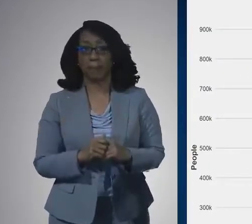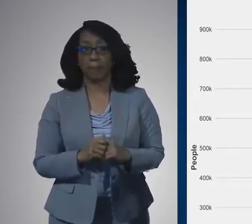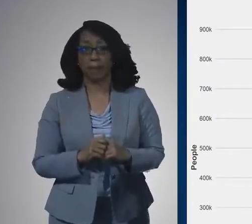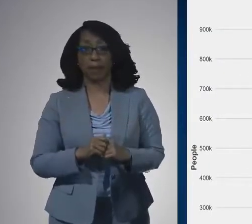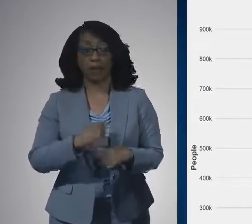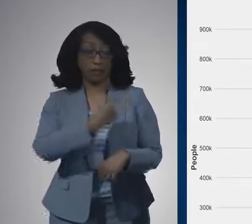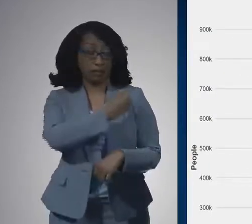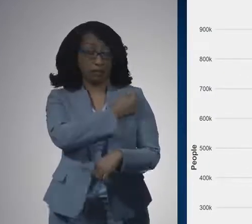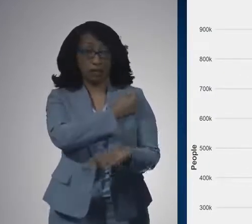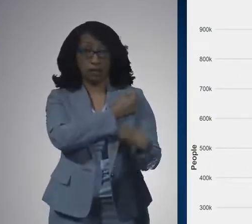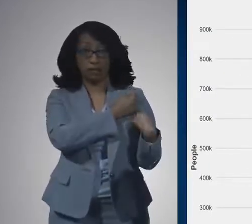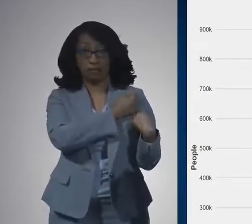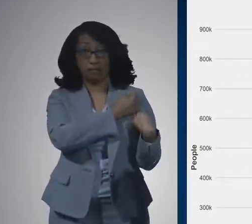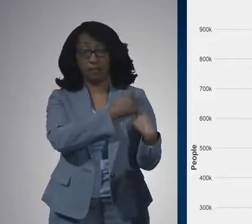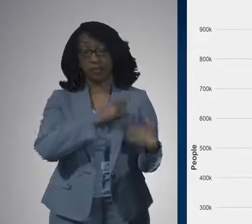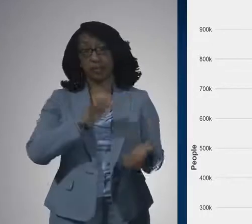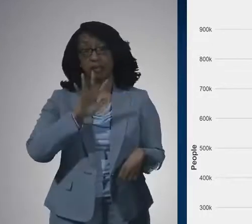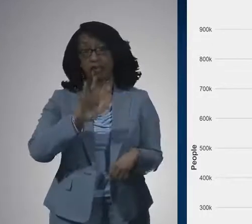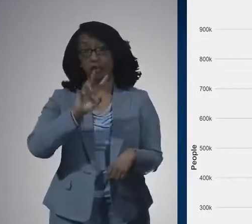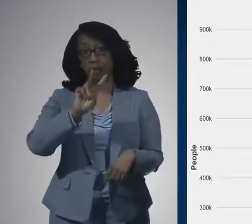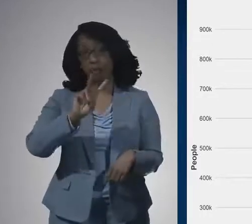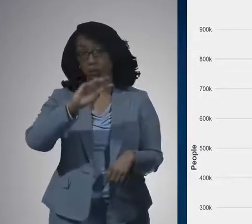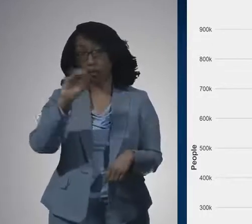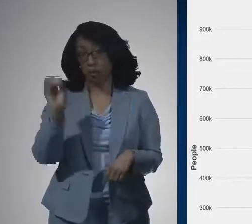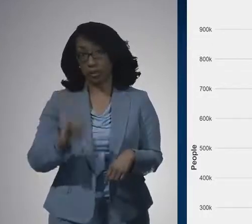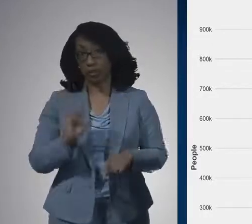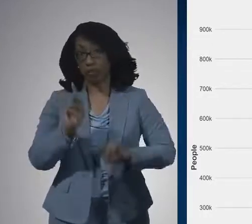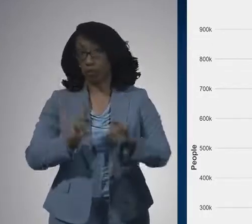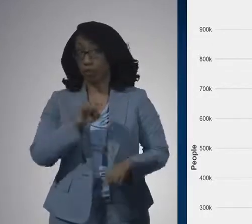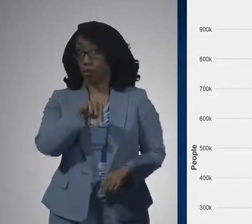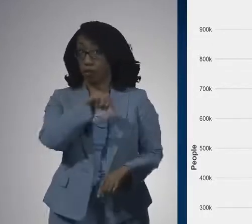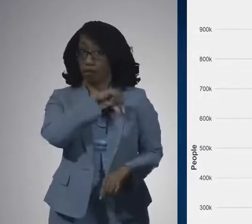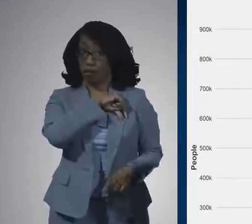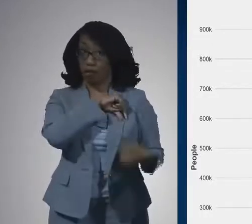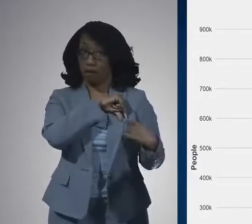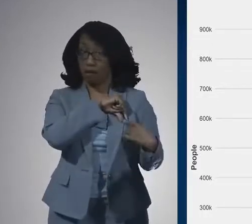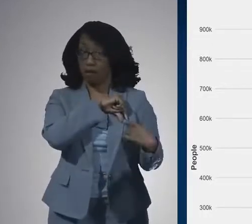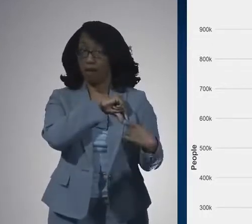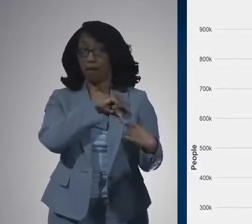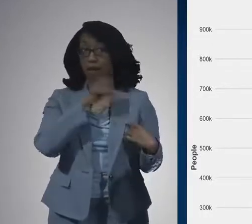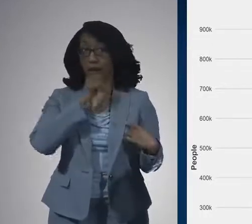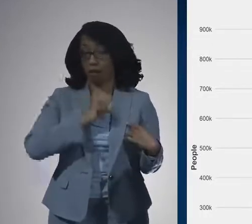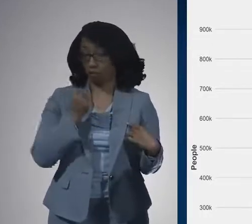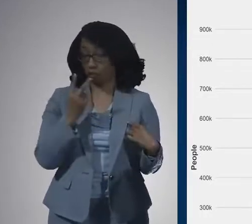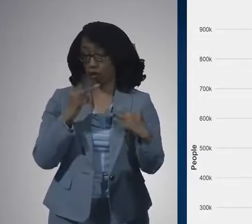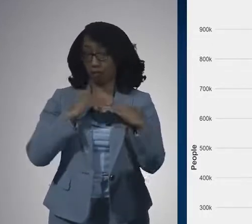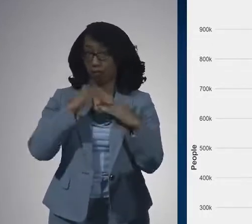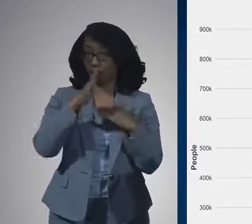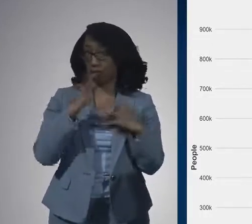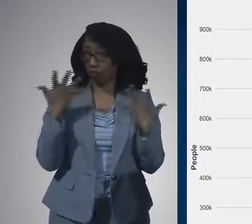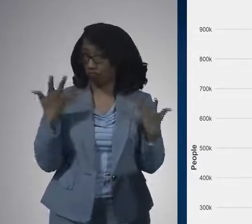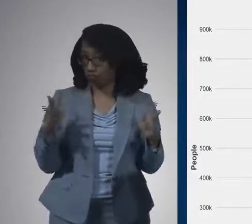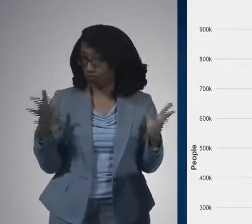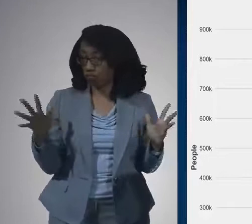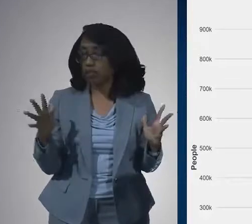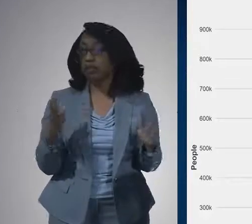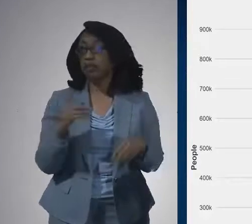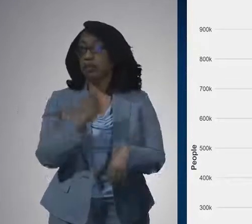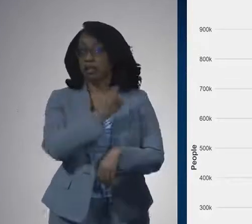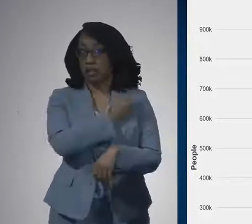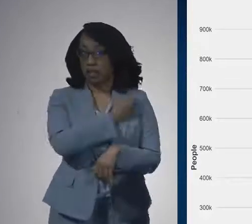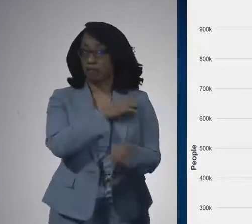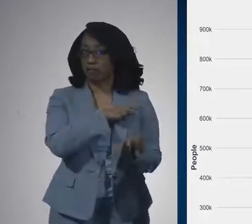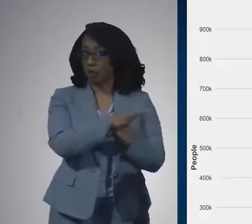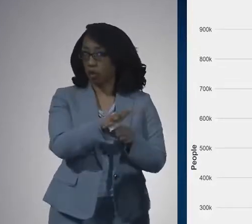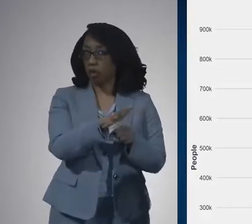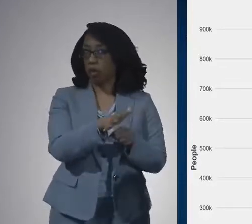vaccinations, currently 52% of the eligible population, 12 and older, is fully vaccinated. That is only a